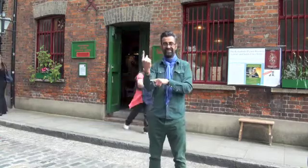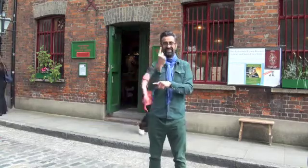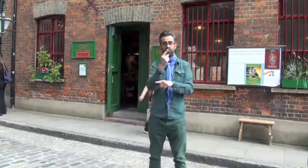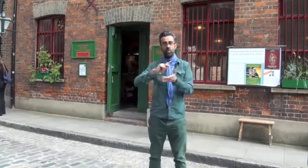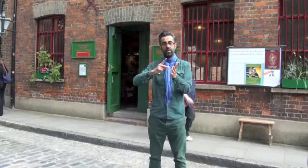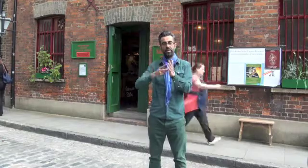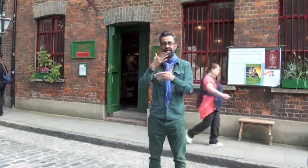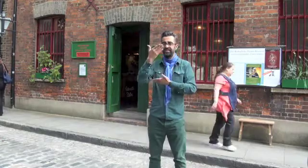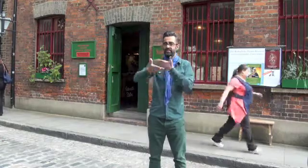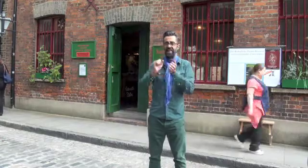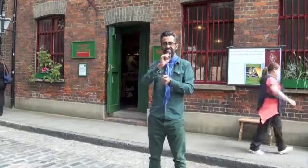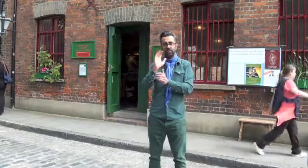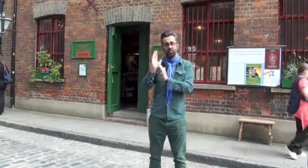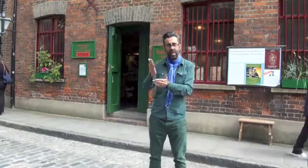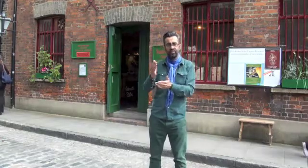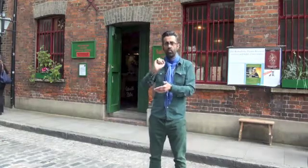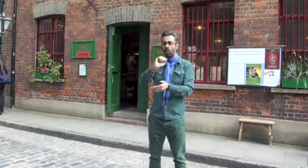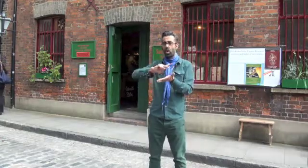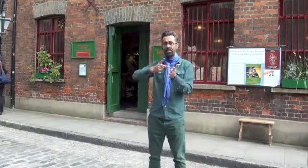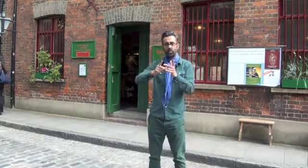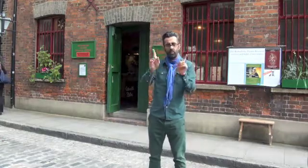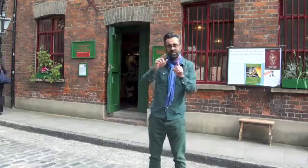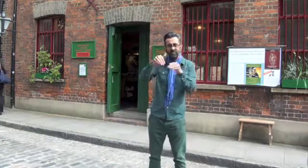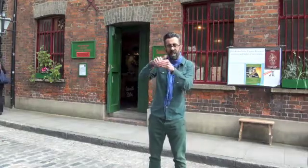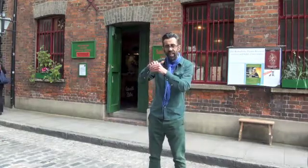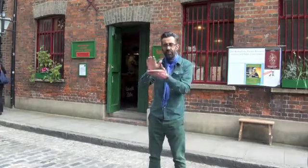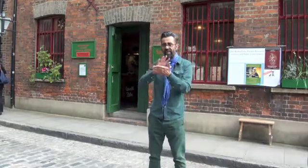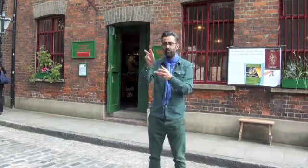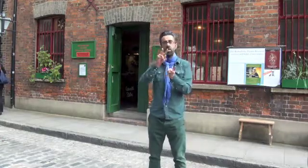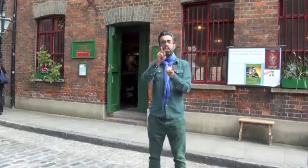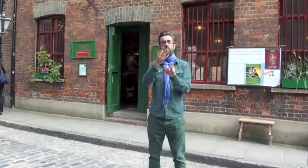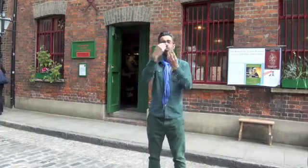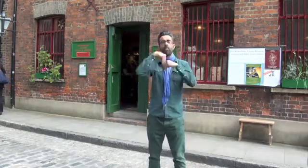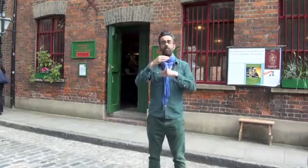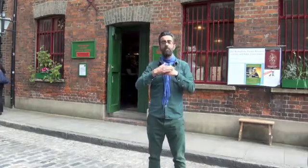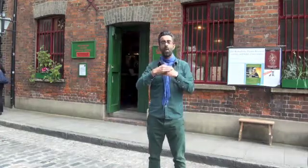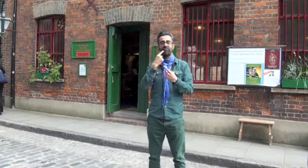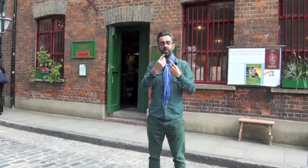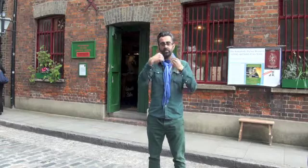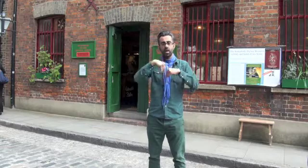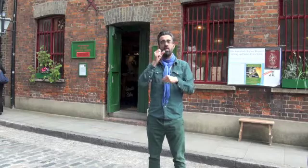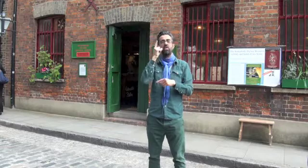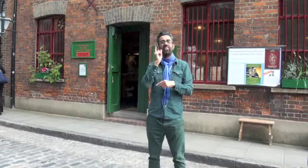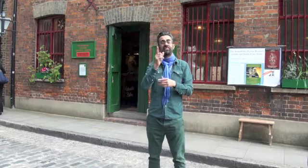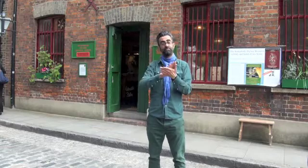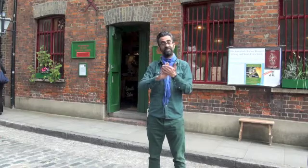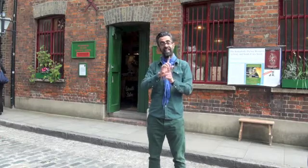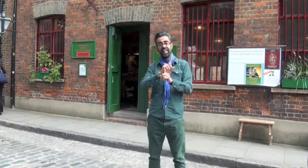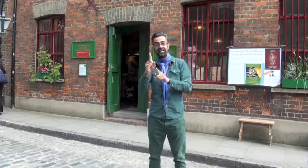Each company will be given the opportunity to give a presentation to explain what it is they do in much more depth, so that afterwards, when